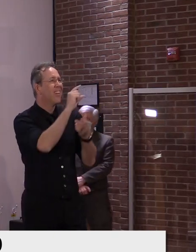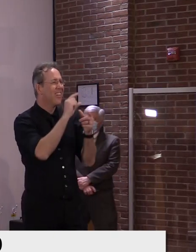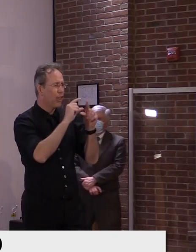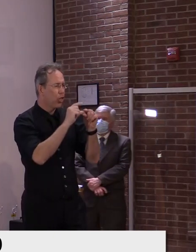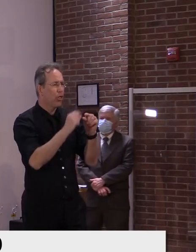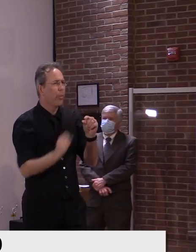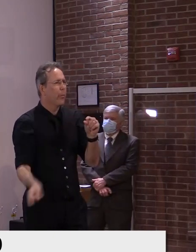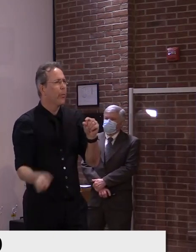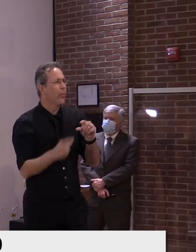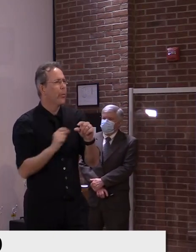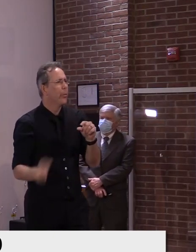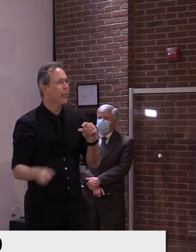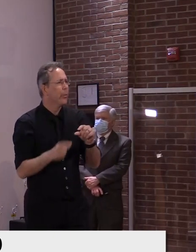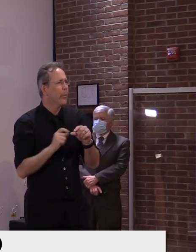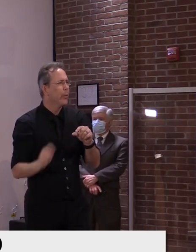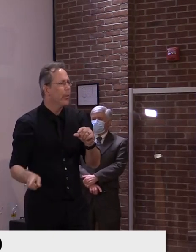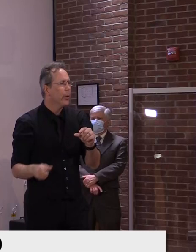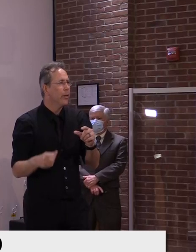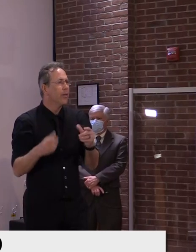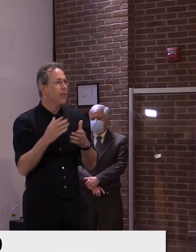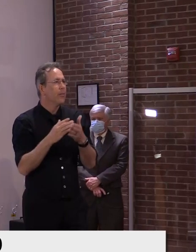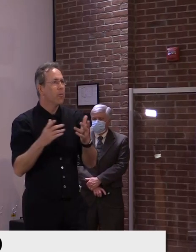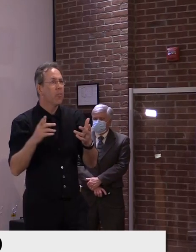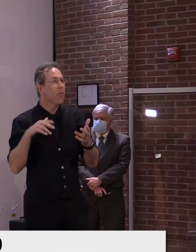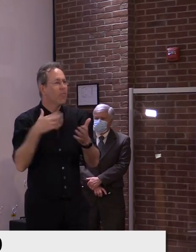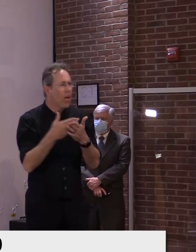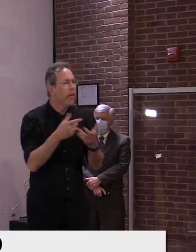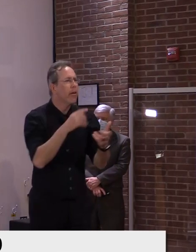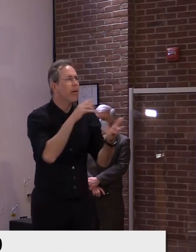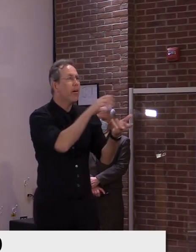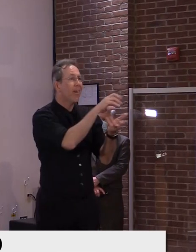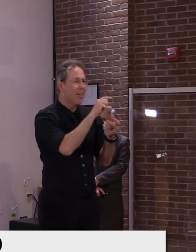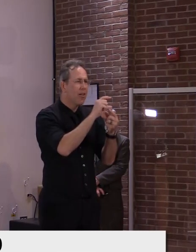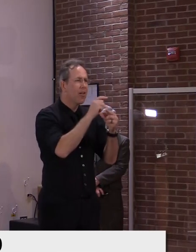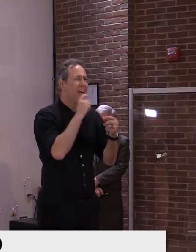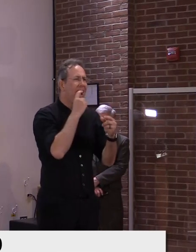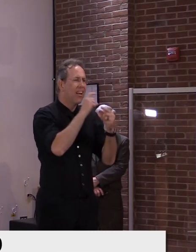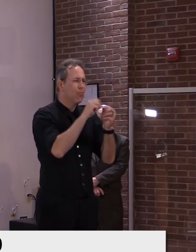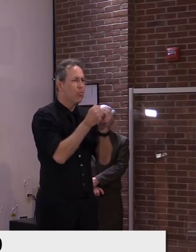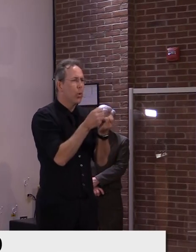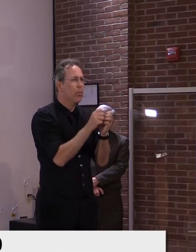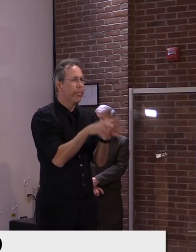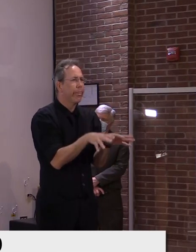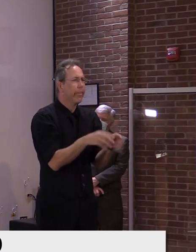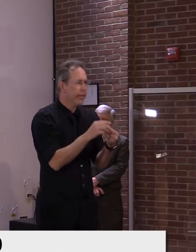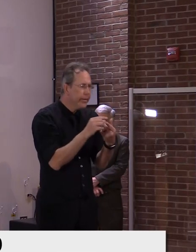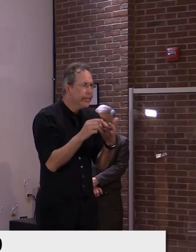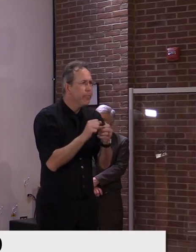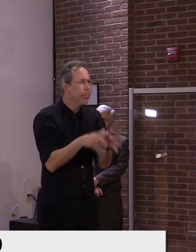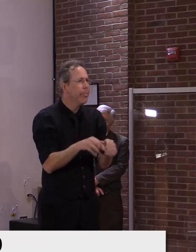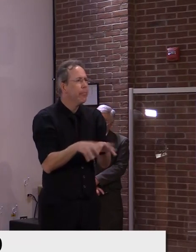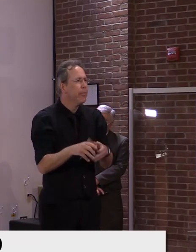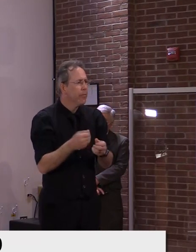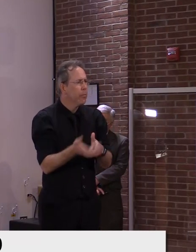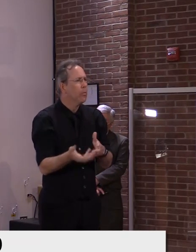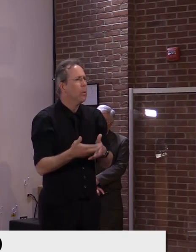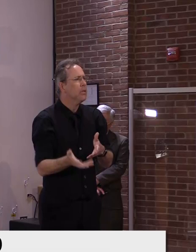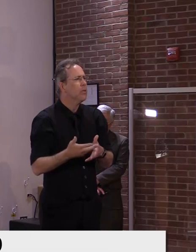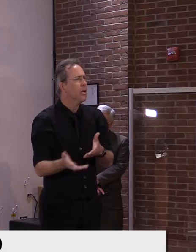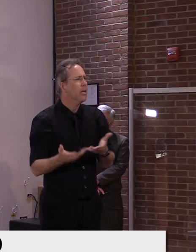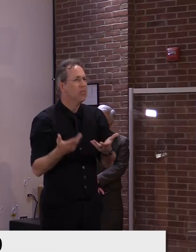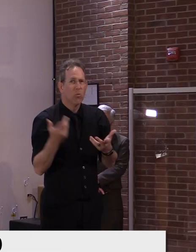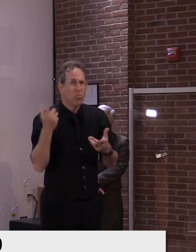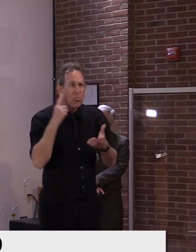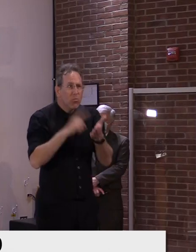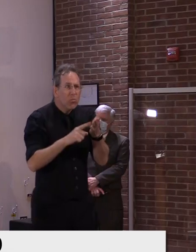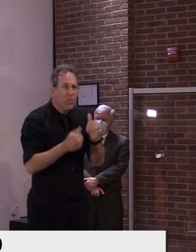arrived damaged as damaged goods or whatever. what is the update on that